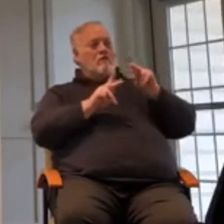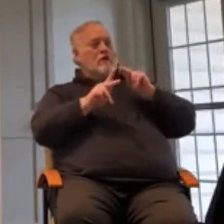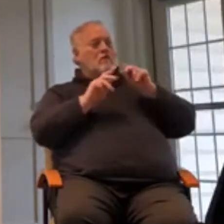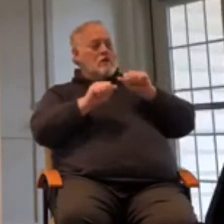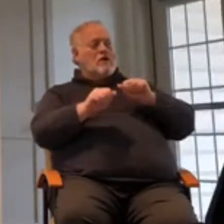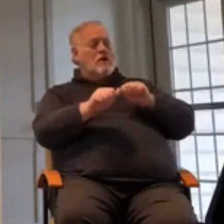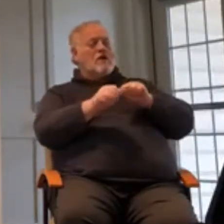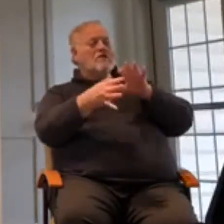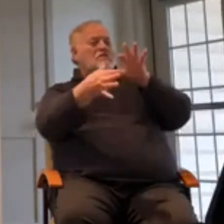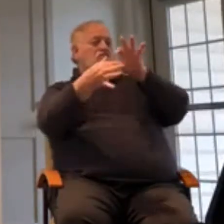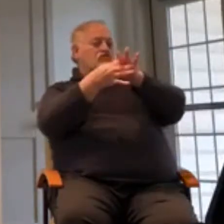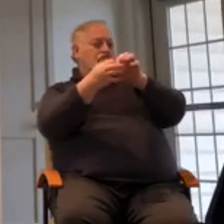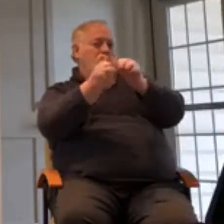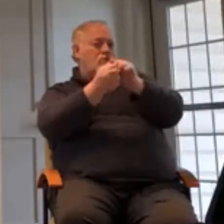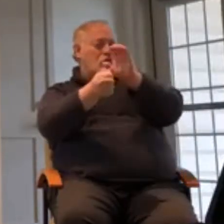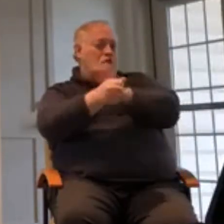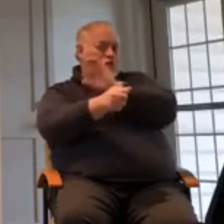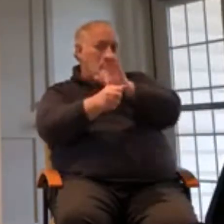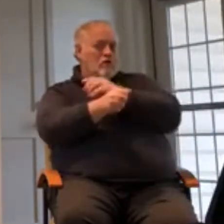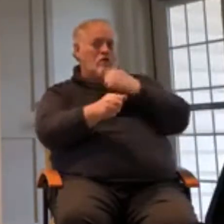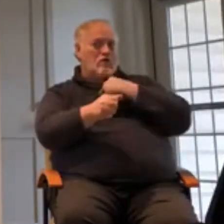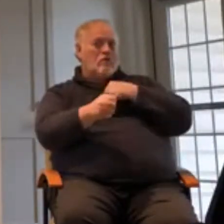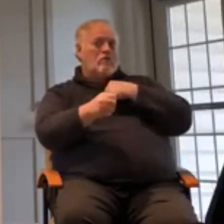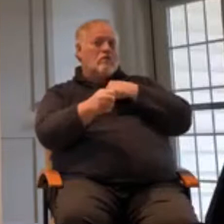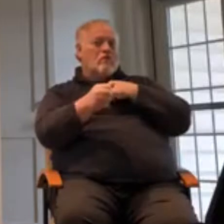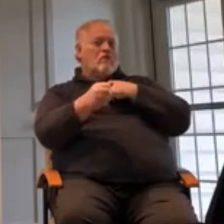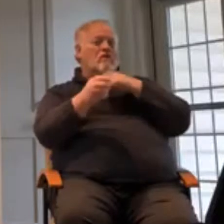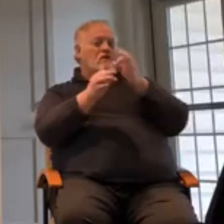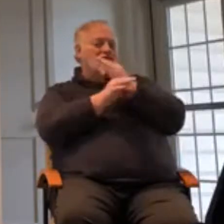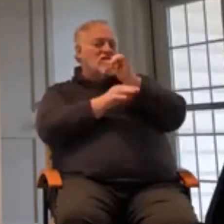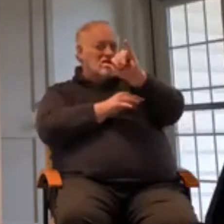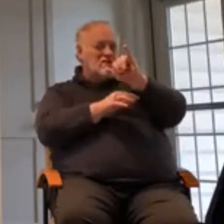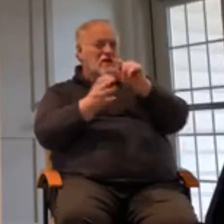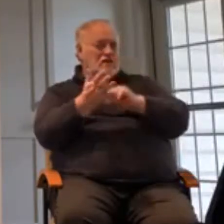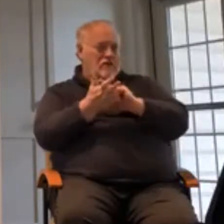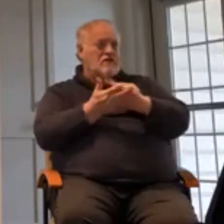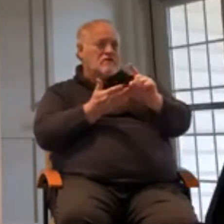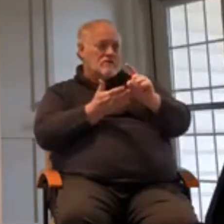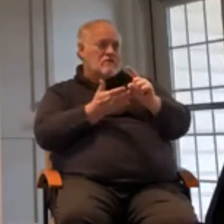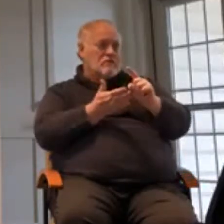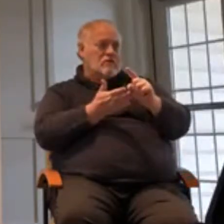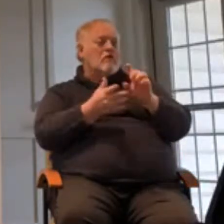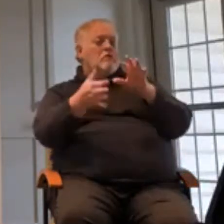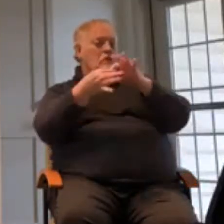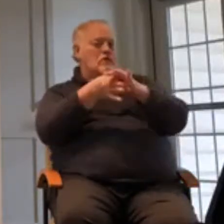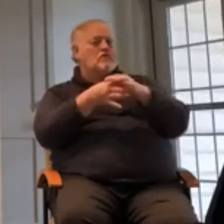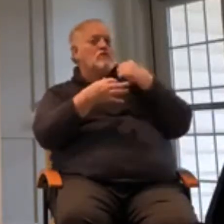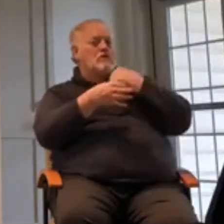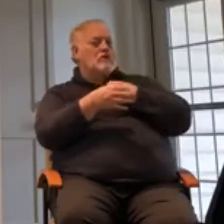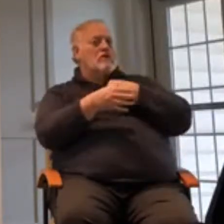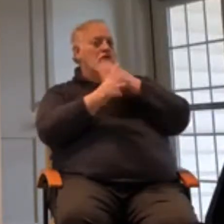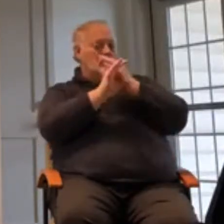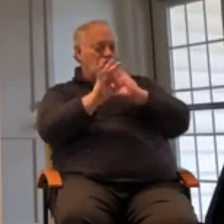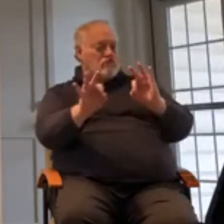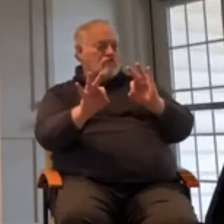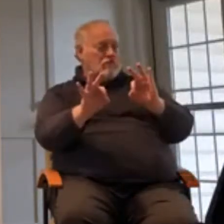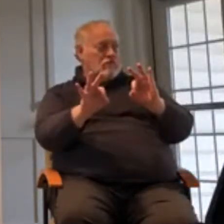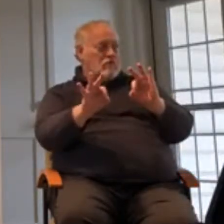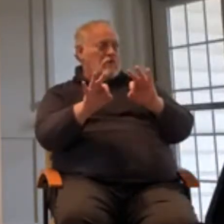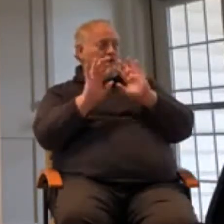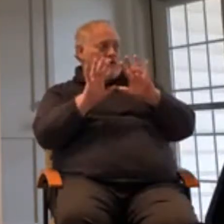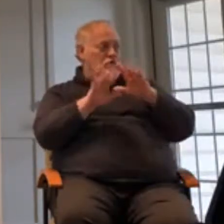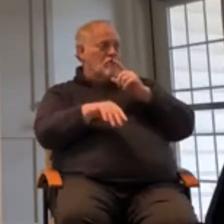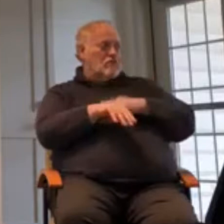your computer. We're going to try to get that straightened out this week. But please join us. It's absolutely free. It's a